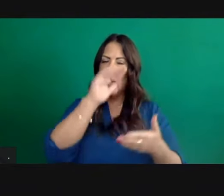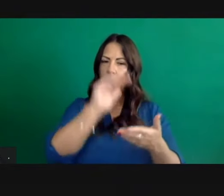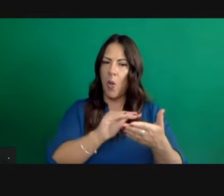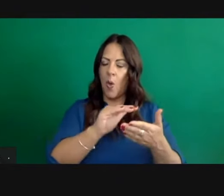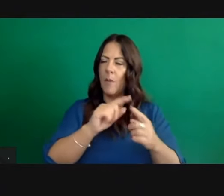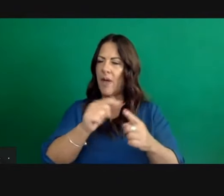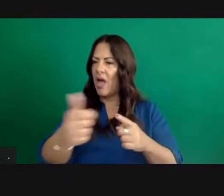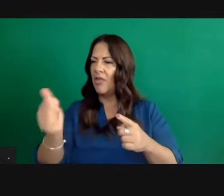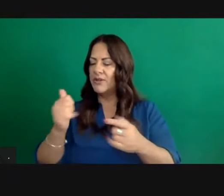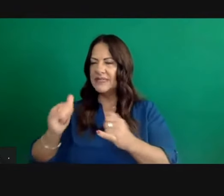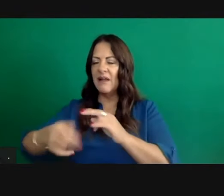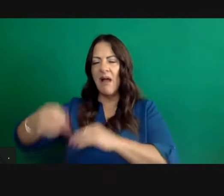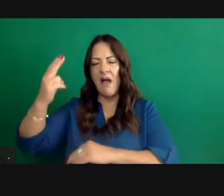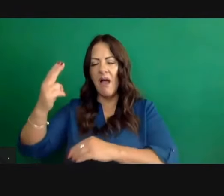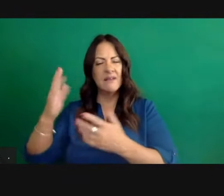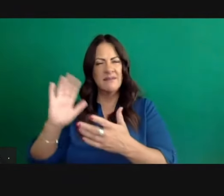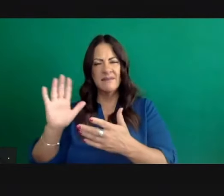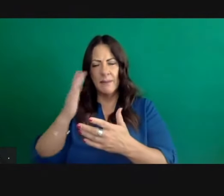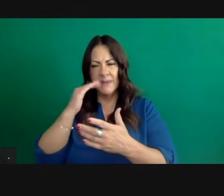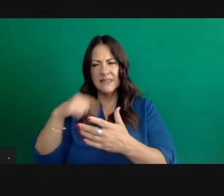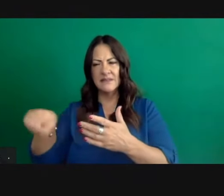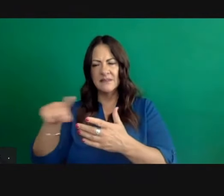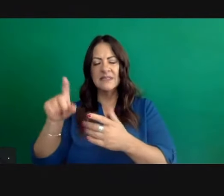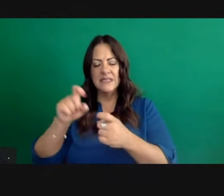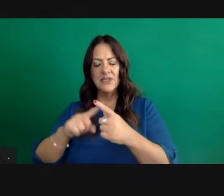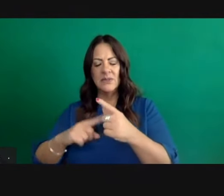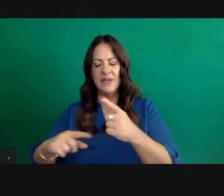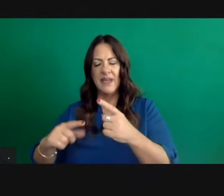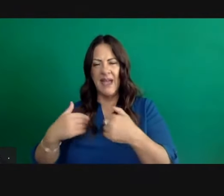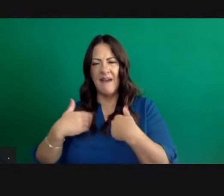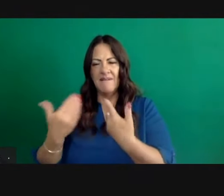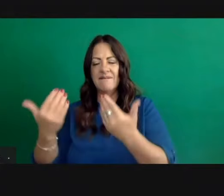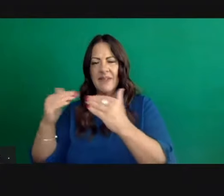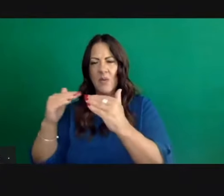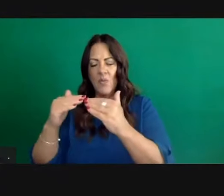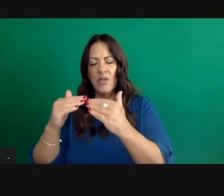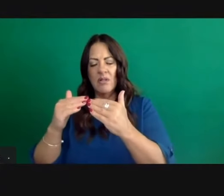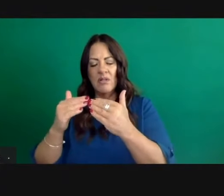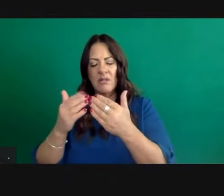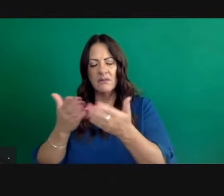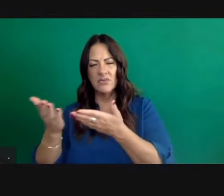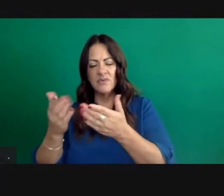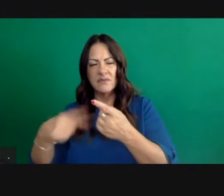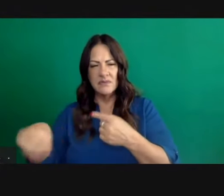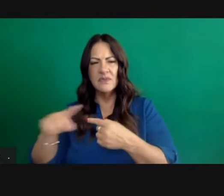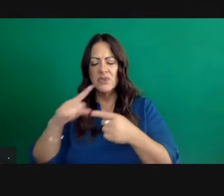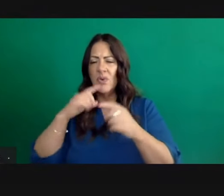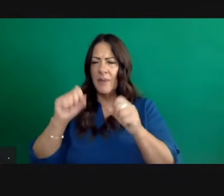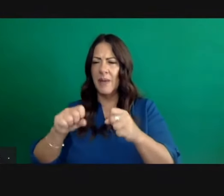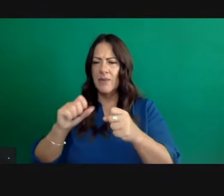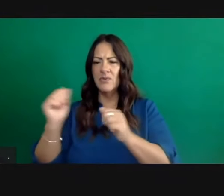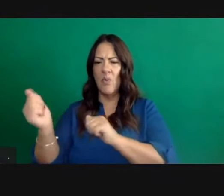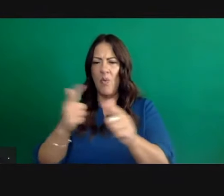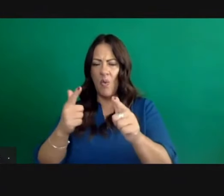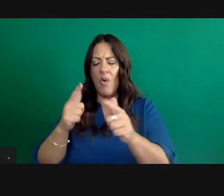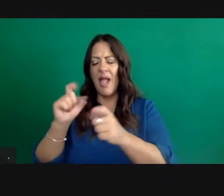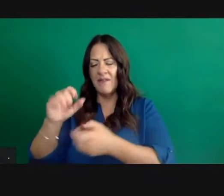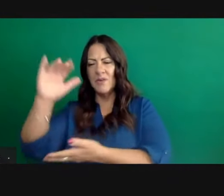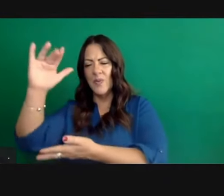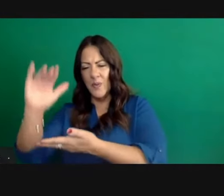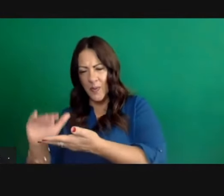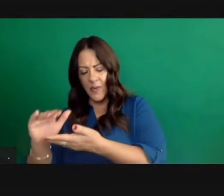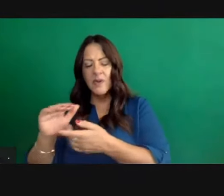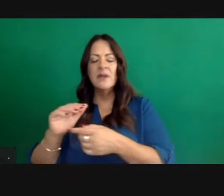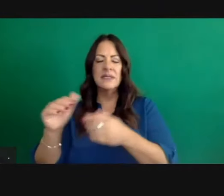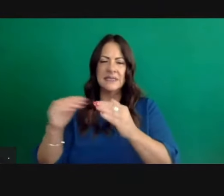high transmission communities really have that end up being the entire county's transmission